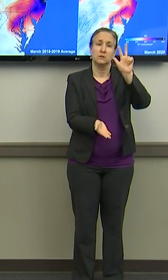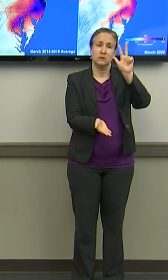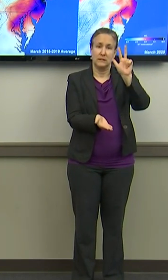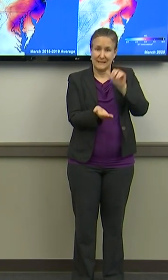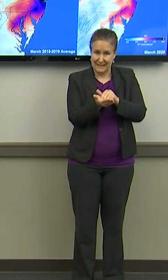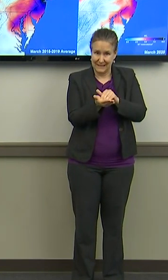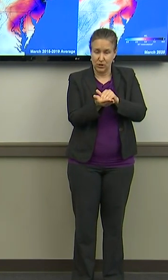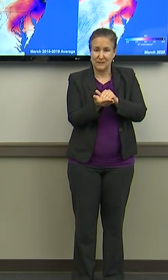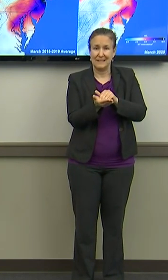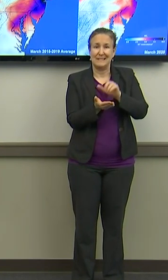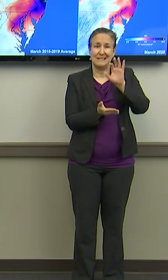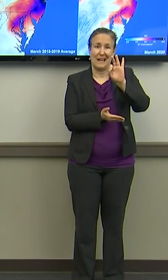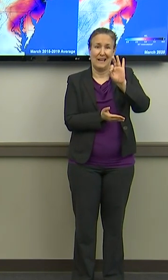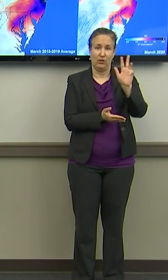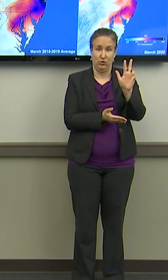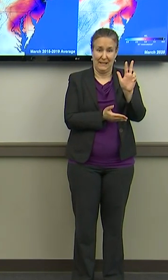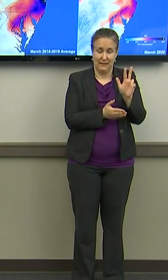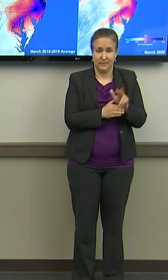3,093.